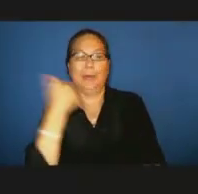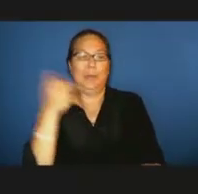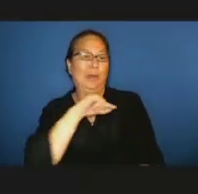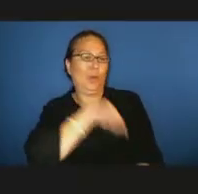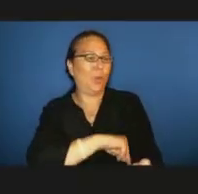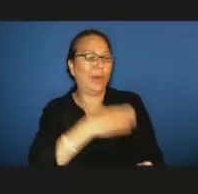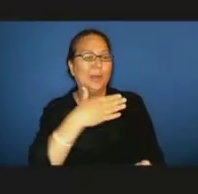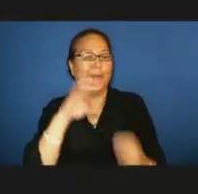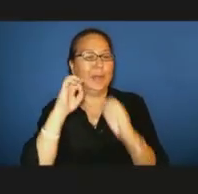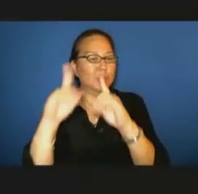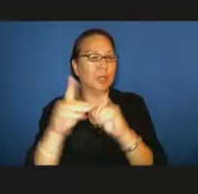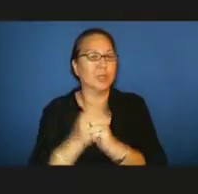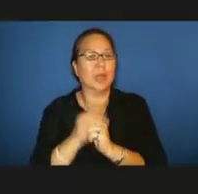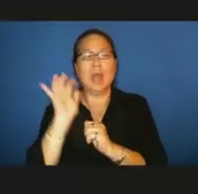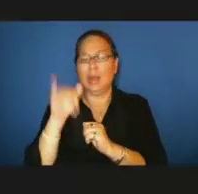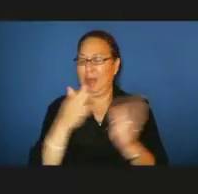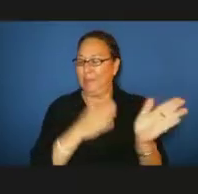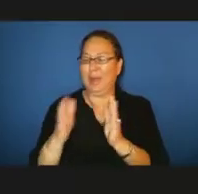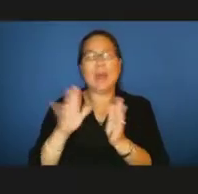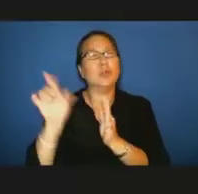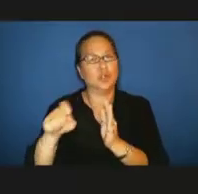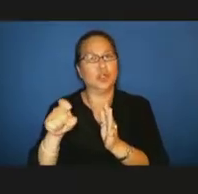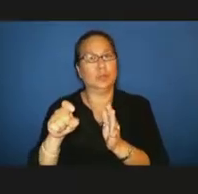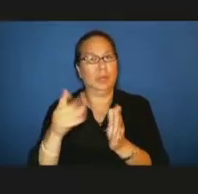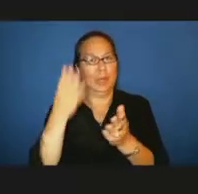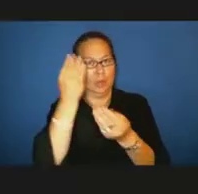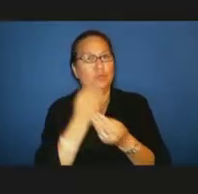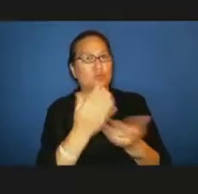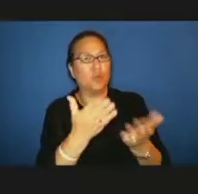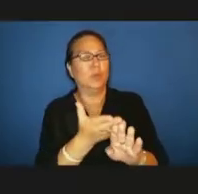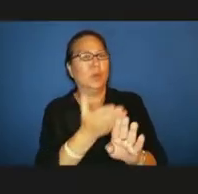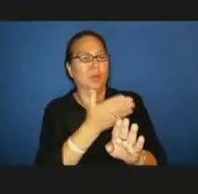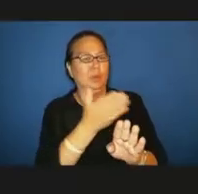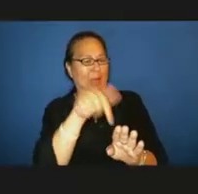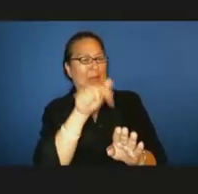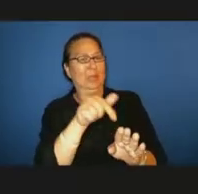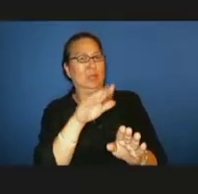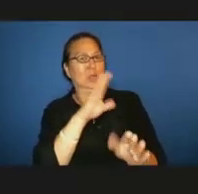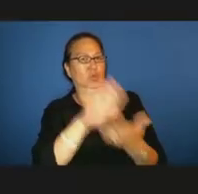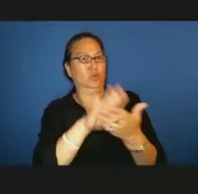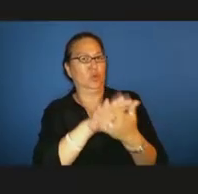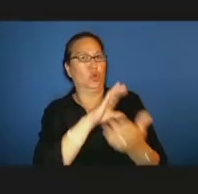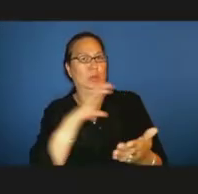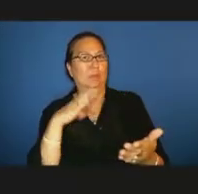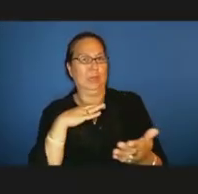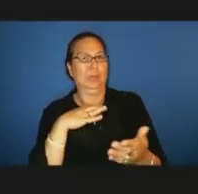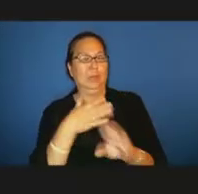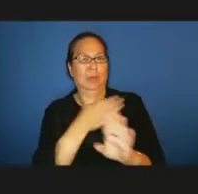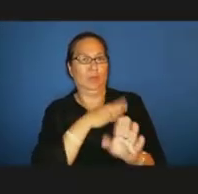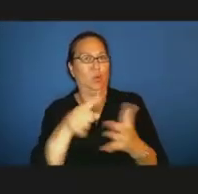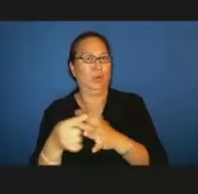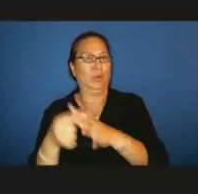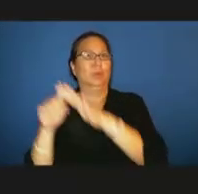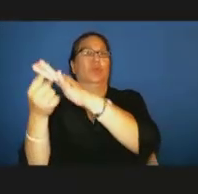before being presented to the school committee. Equity and quality cannot remain empty promises. They must be put into